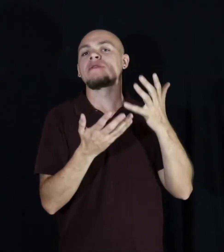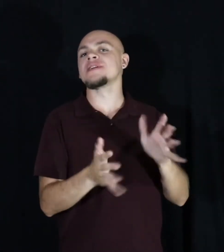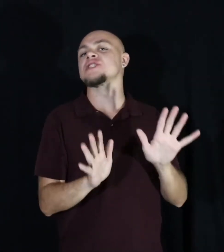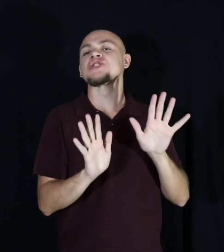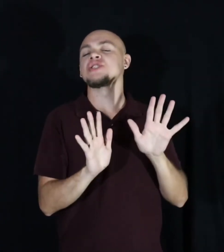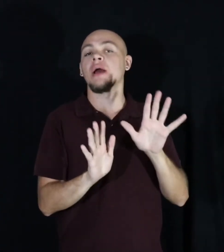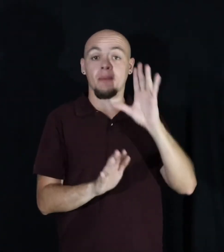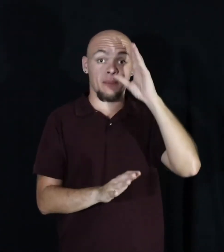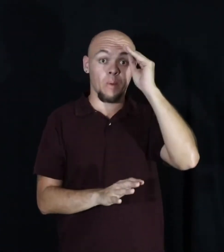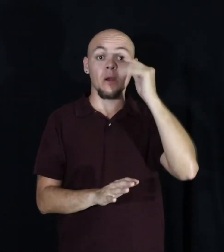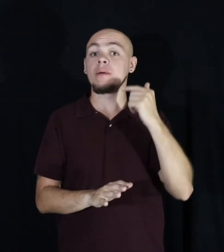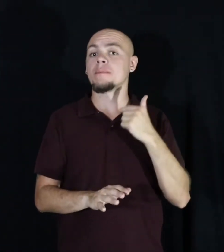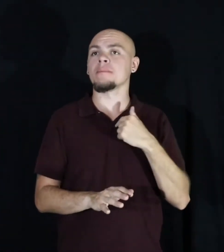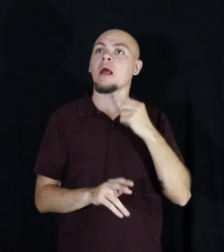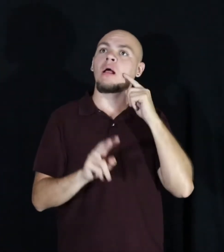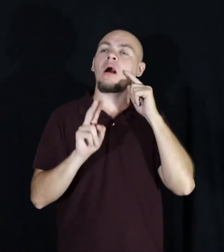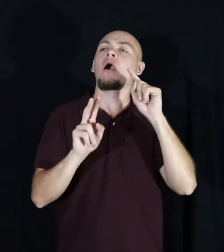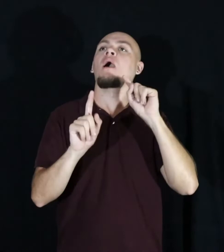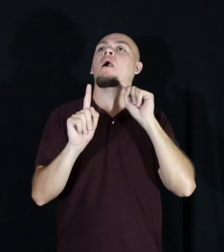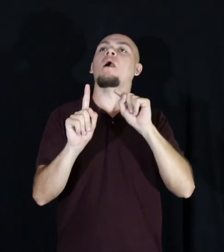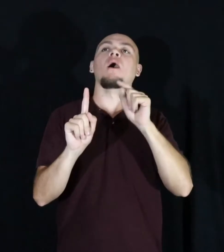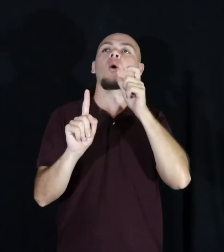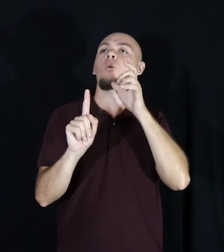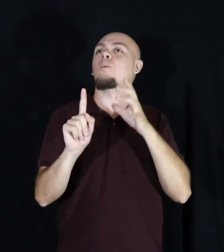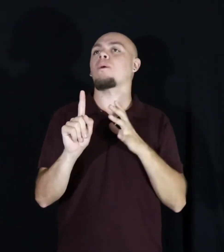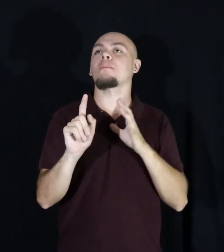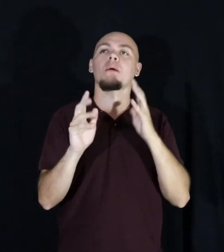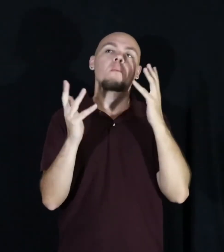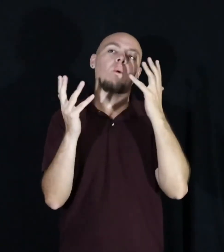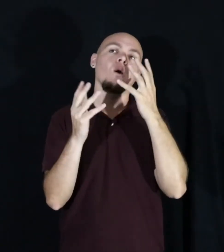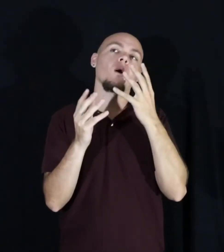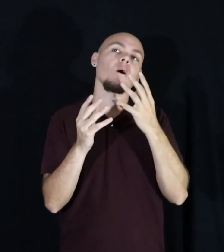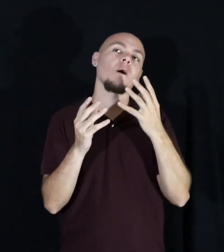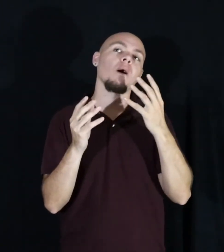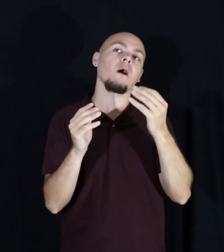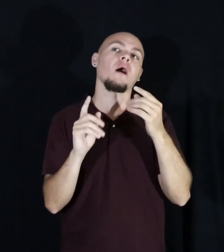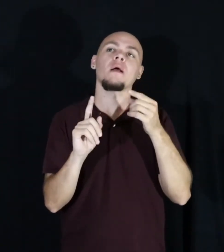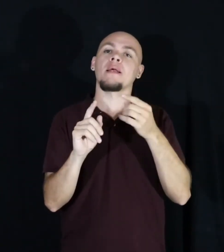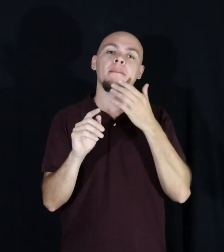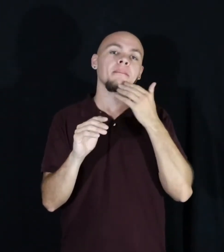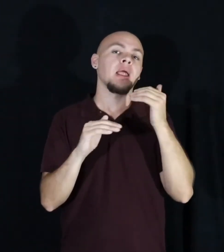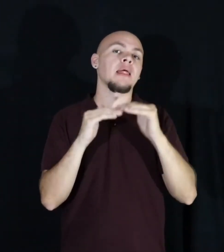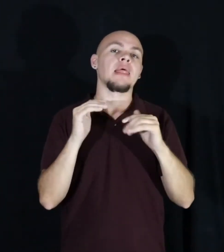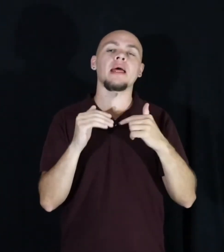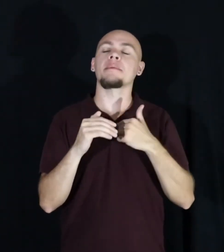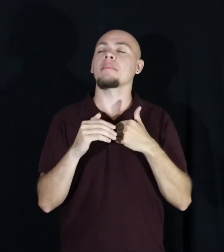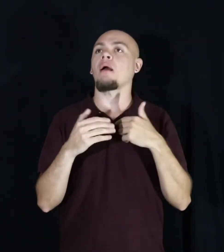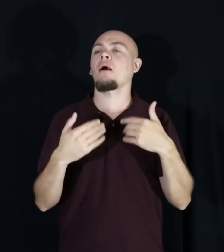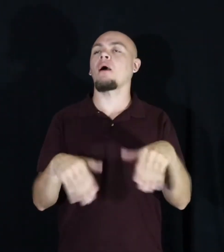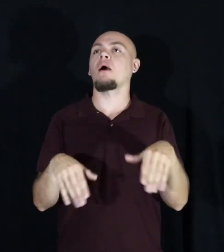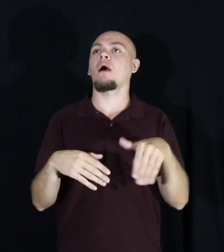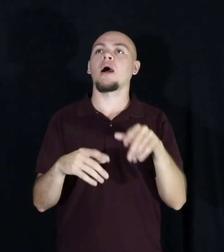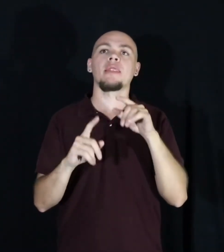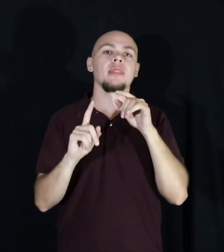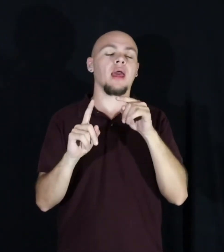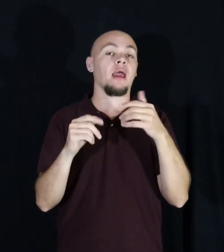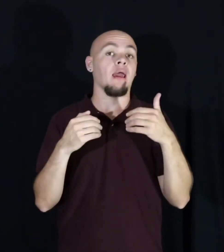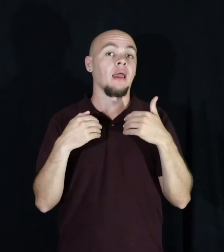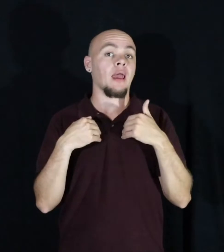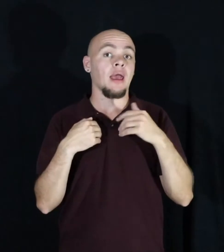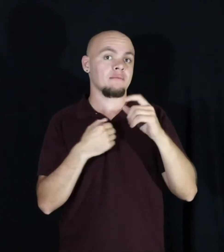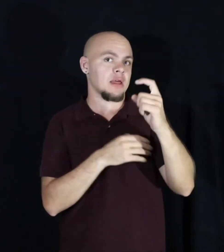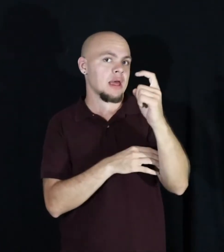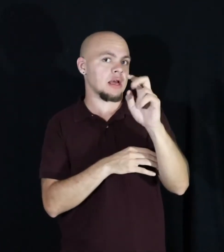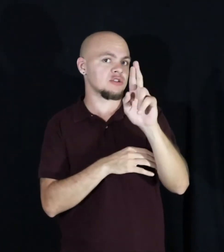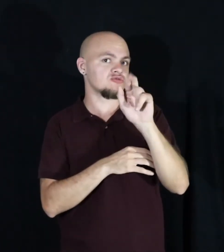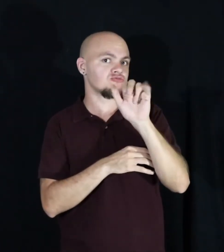boy, I began putting women on pedestals, believing that they were inherently better than me, that they somehow had X-ray